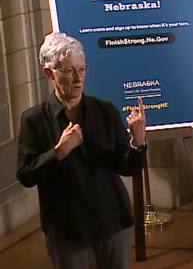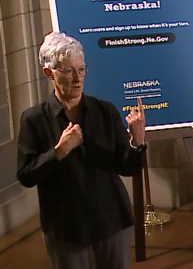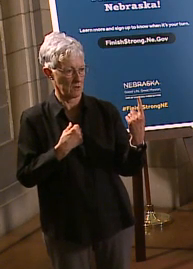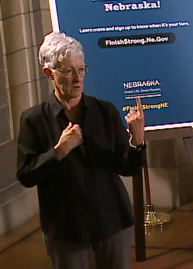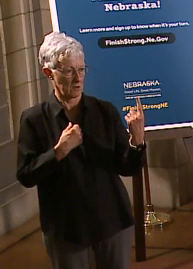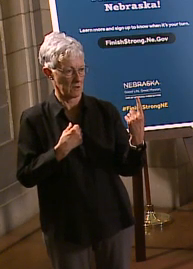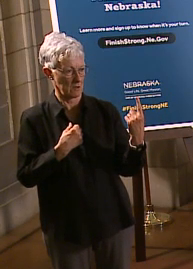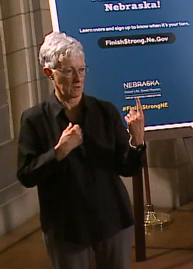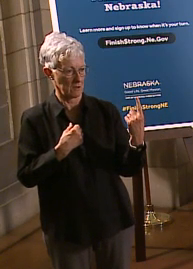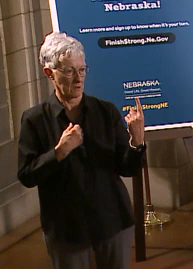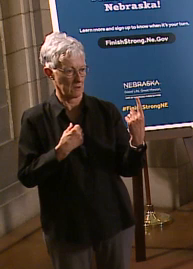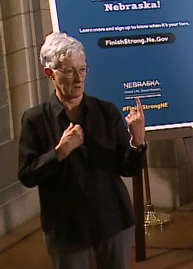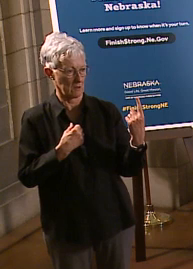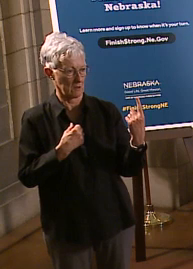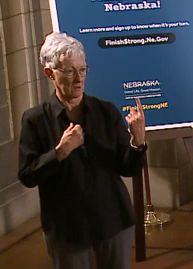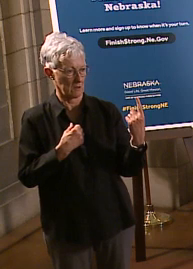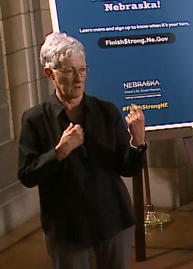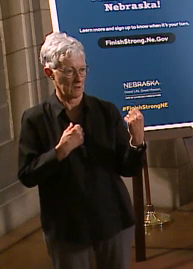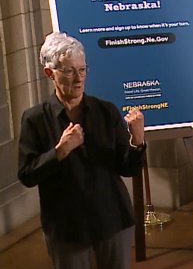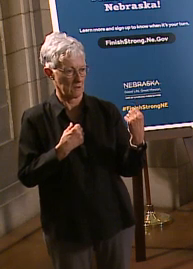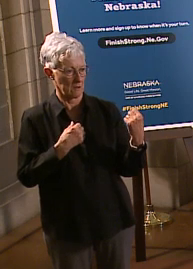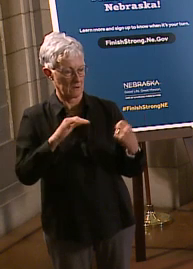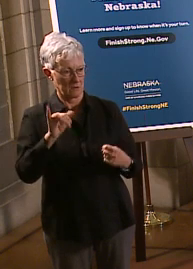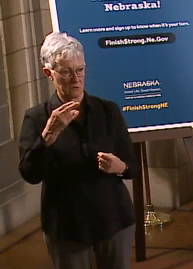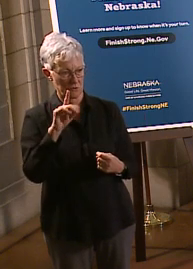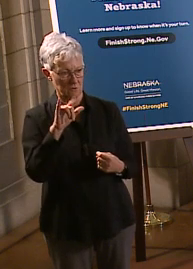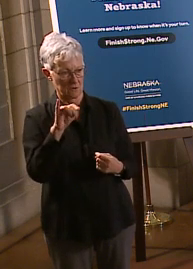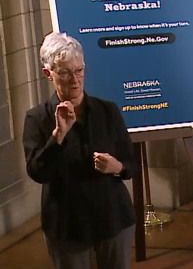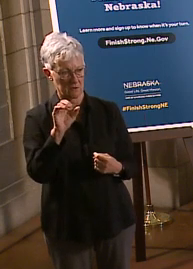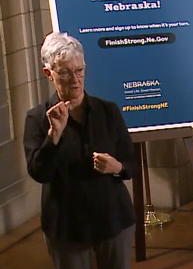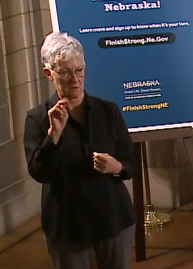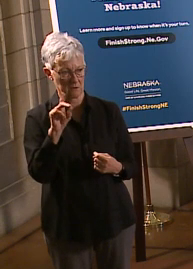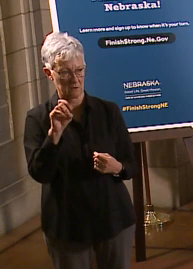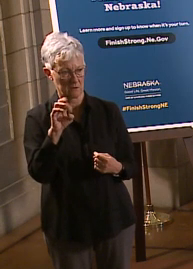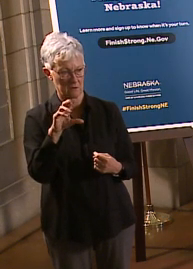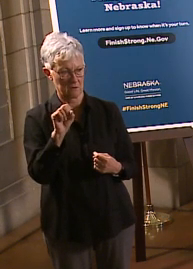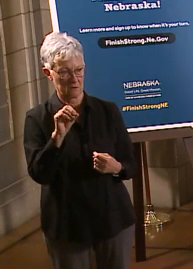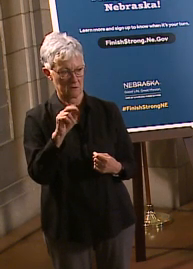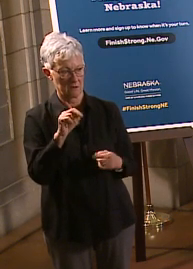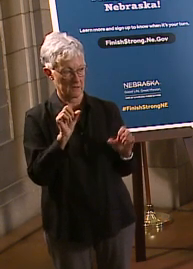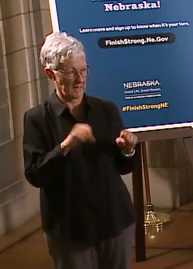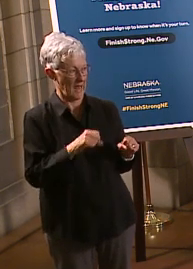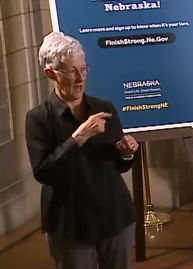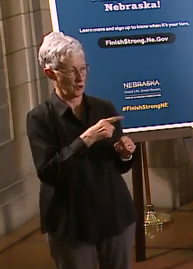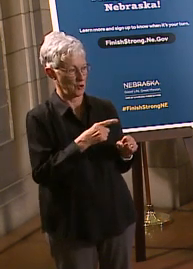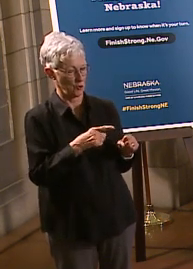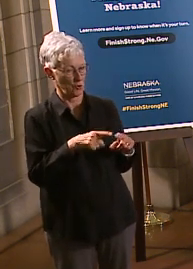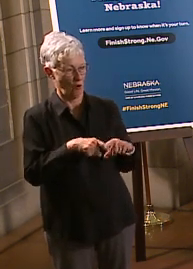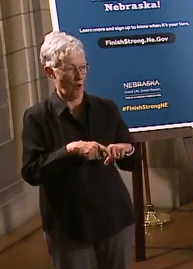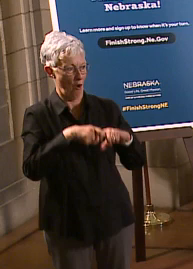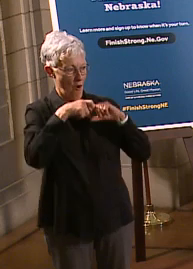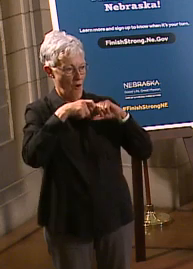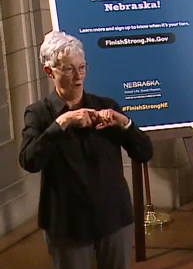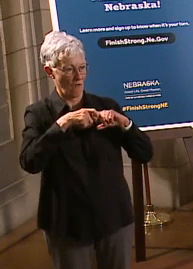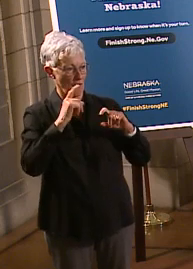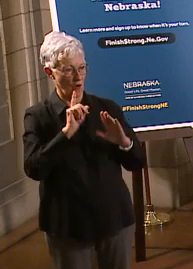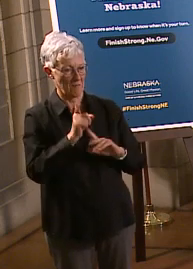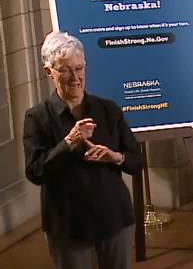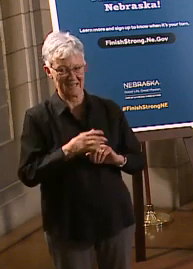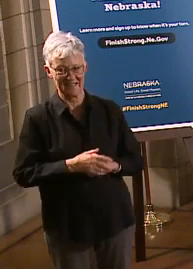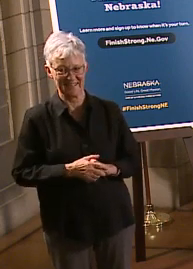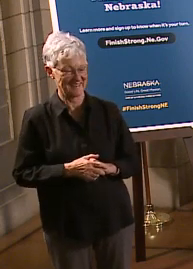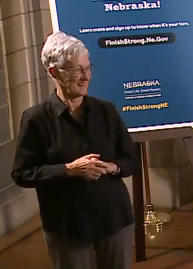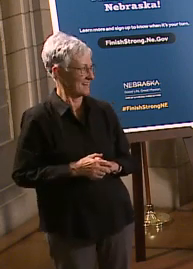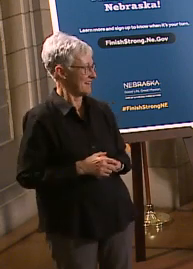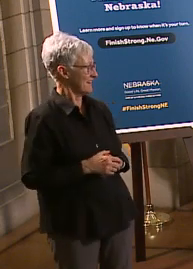I haven't got it yet. I'm asking her for it. So if you wanted to just stall for a moment. Okay, so Tom, once again, I'm going to tap dance here for just a minute,